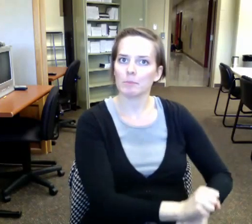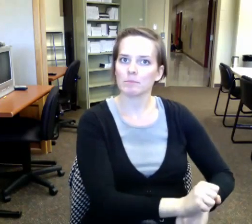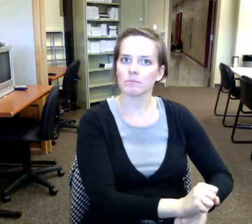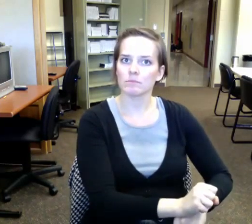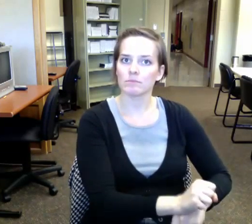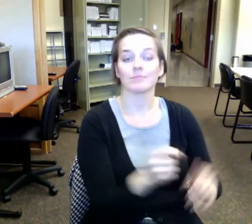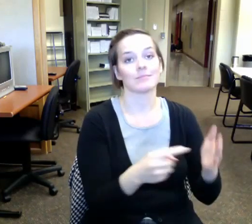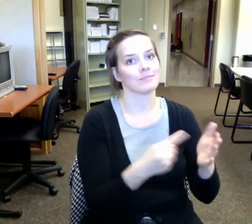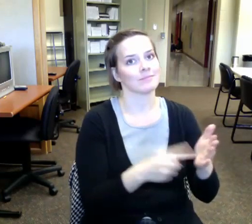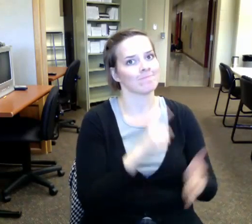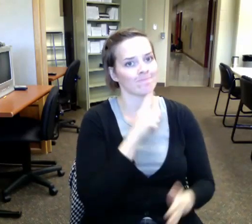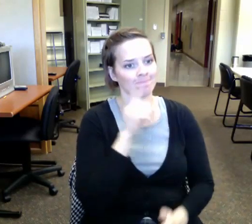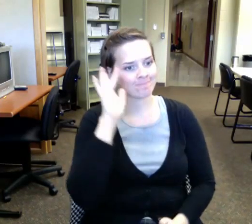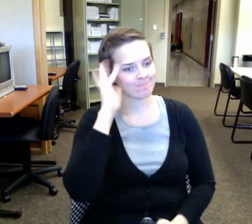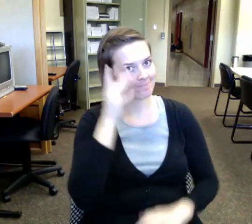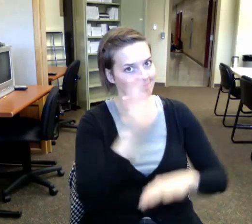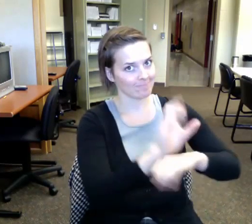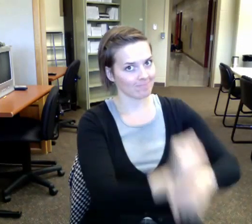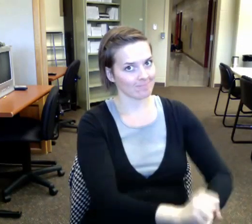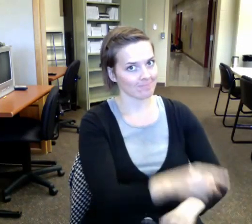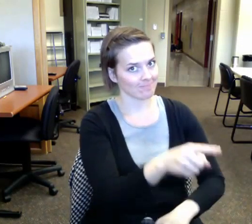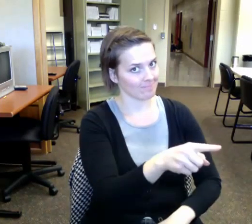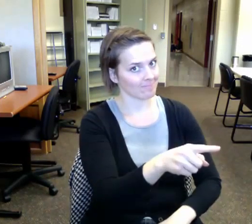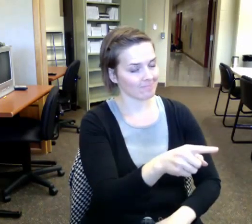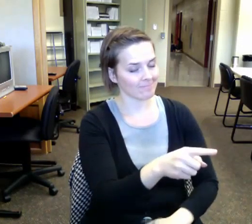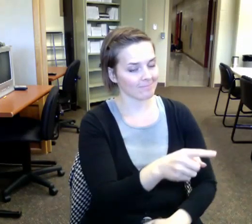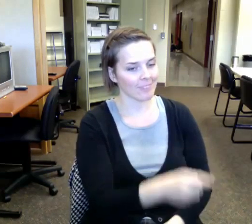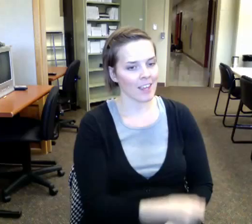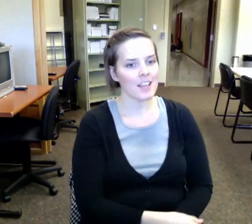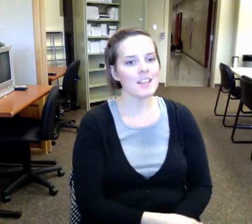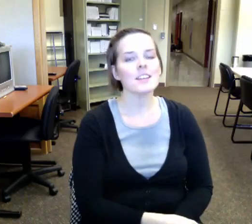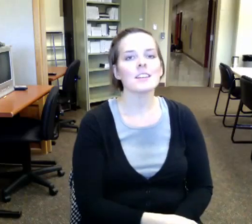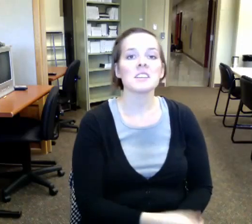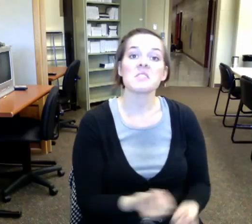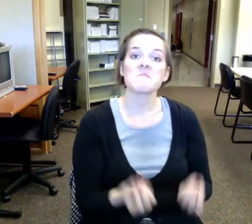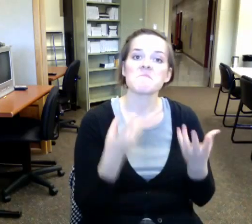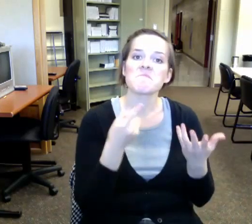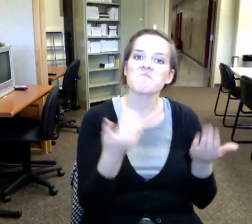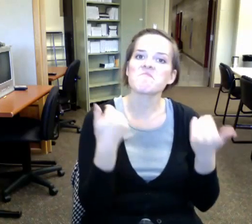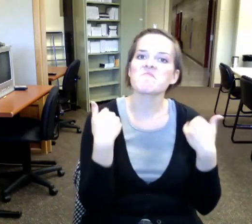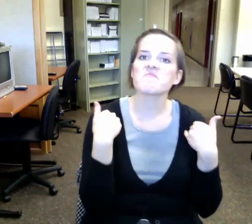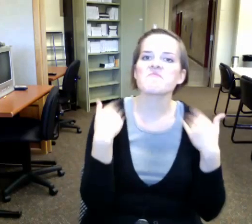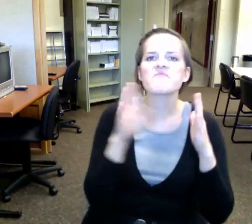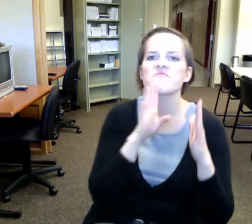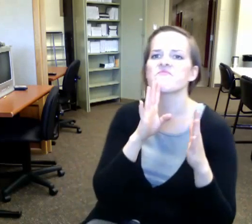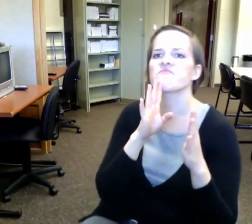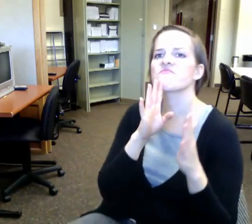annoying habits, I might add. How many of you have had a speaker that said the word a